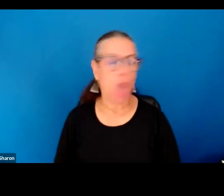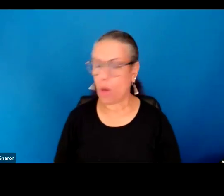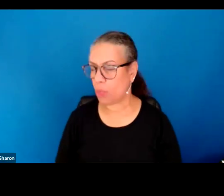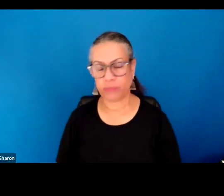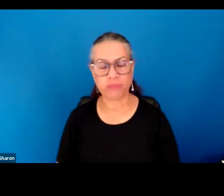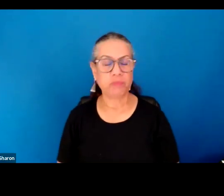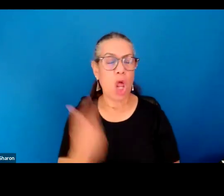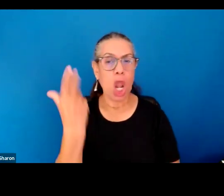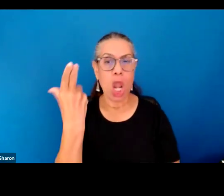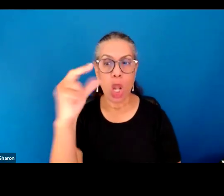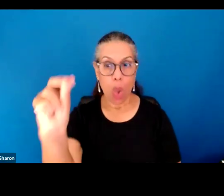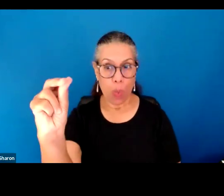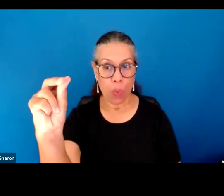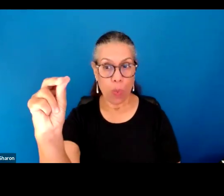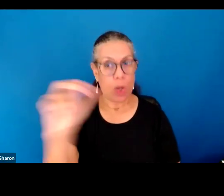close. Thank you.